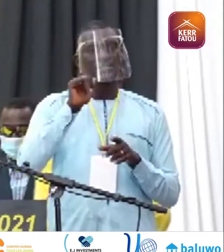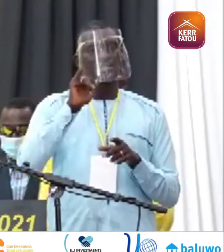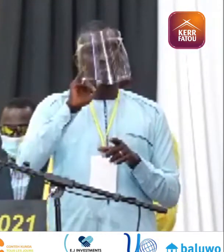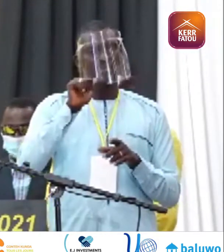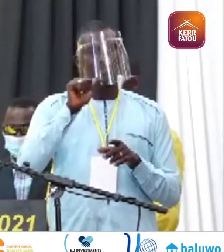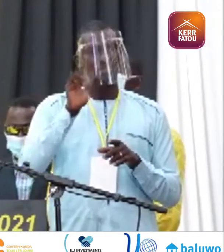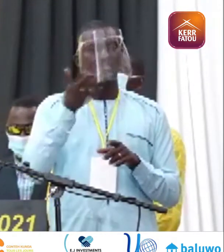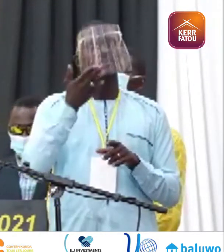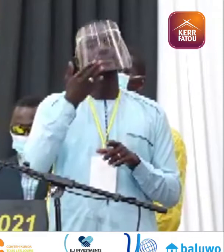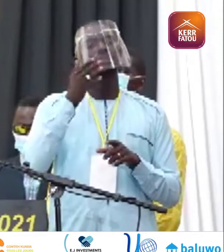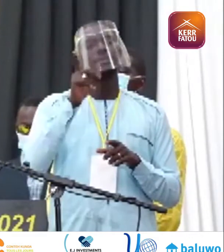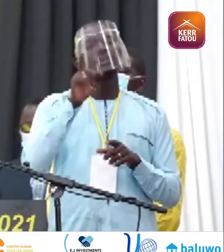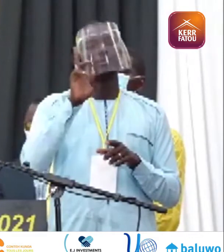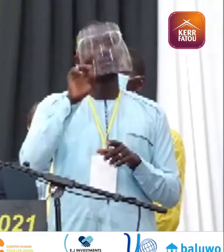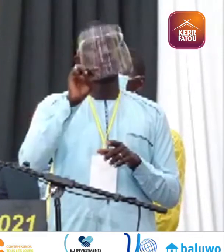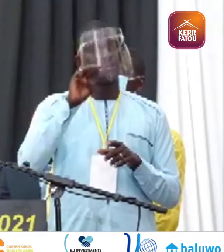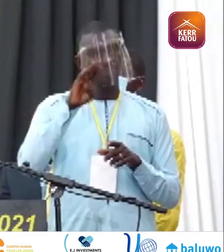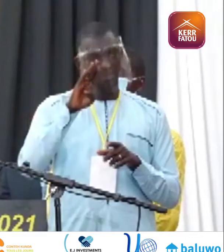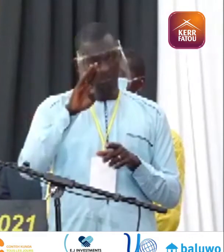from Europe.